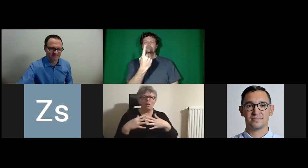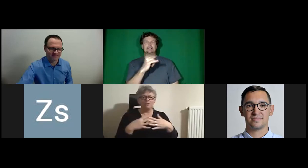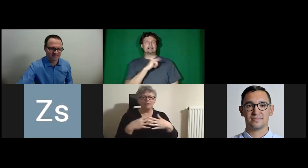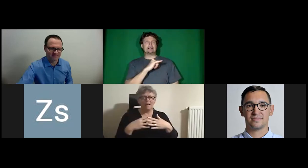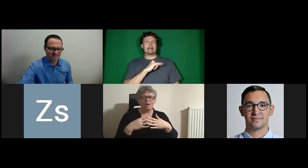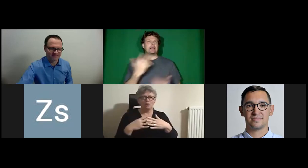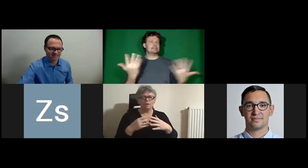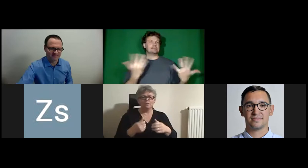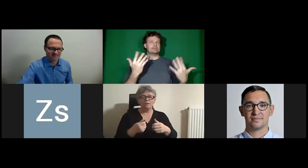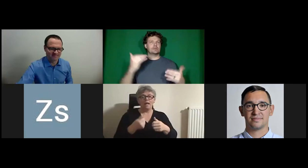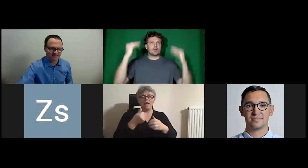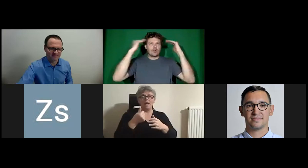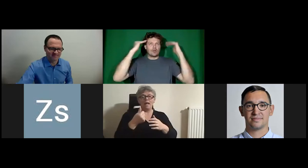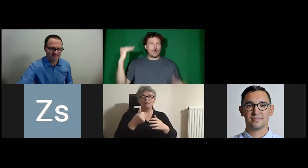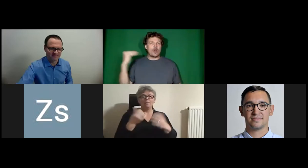a high level.